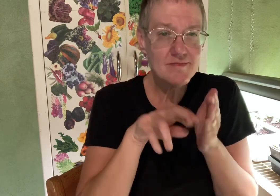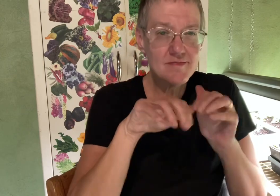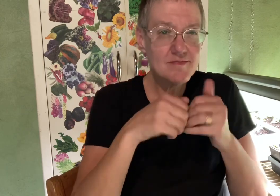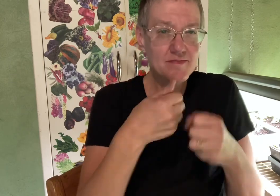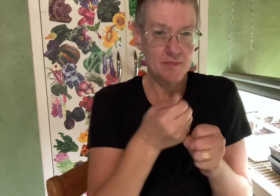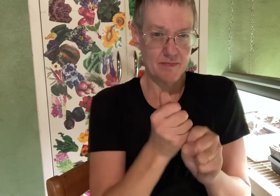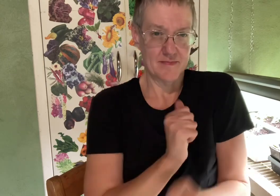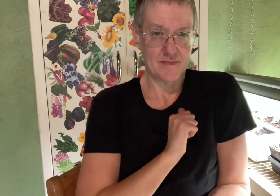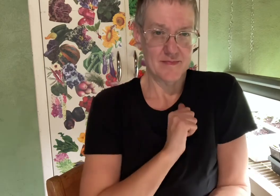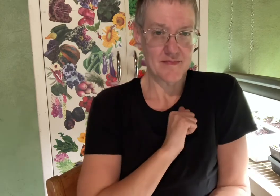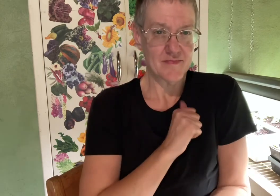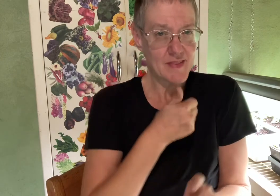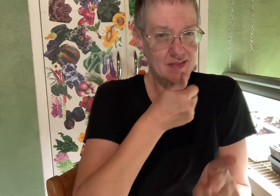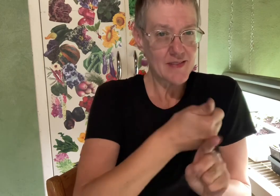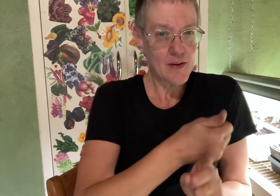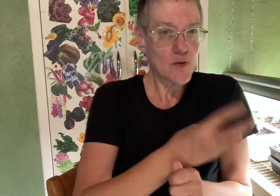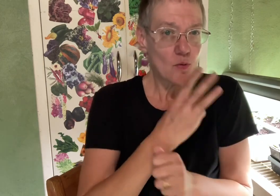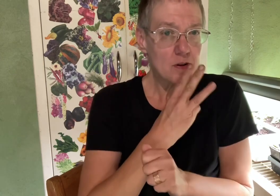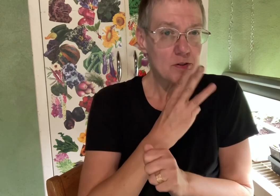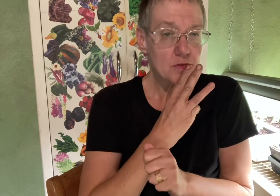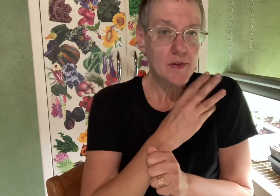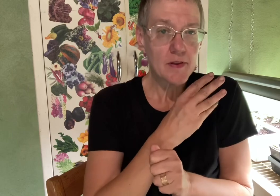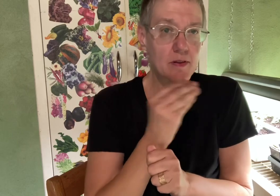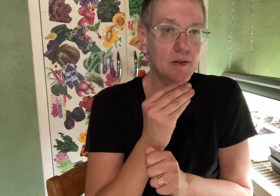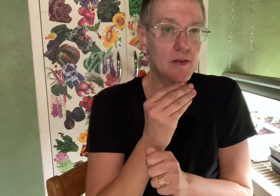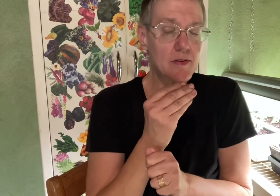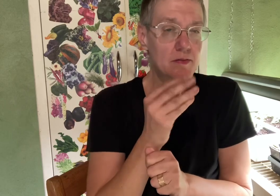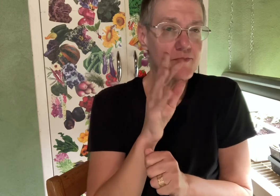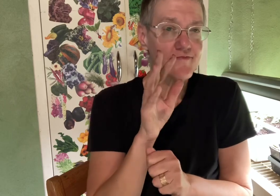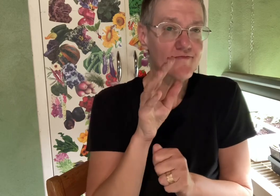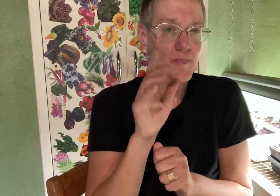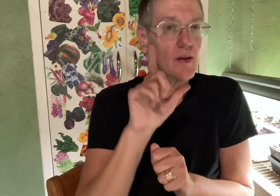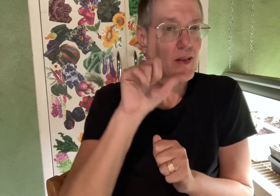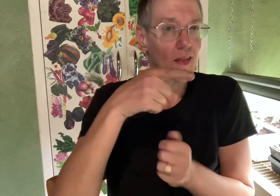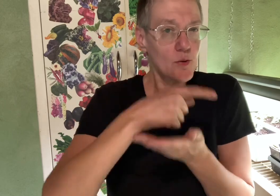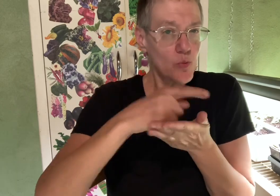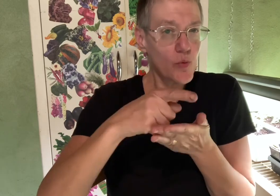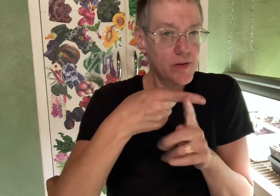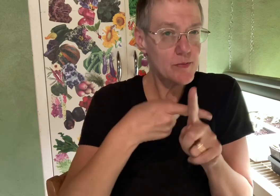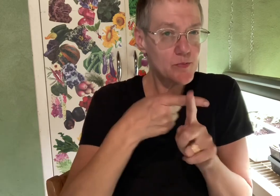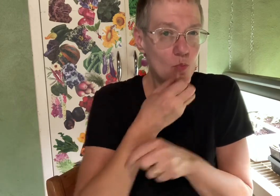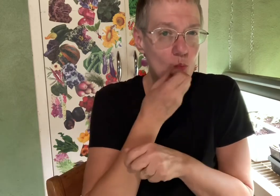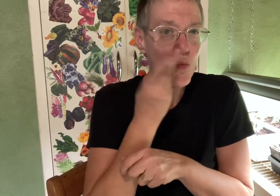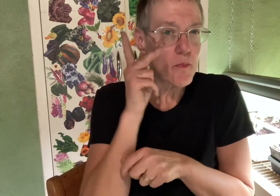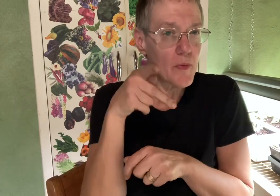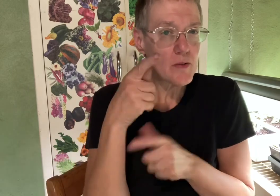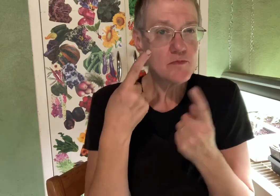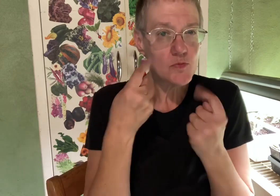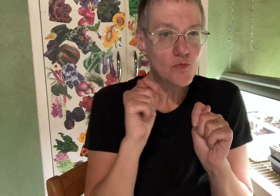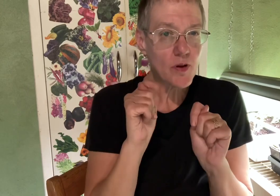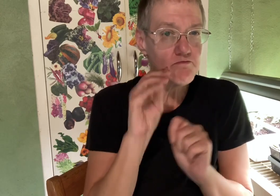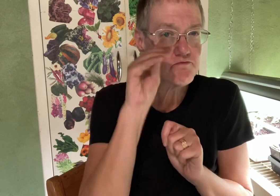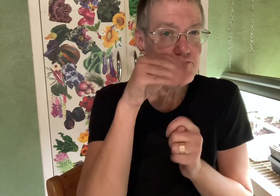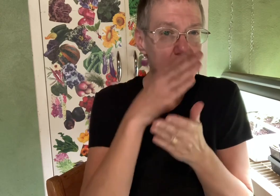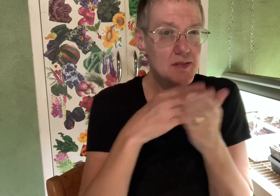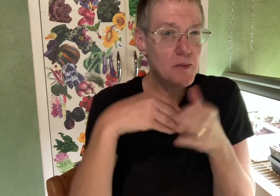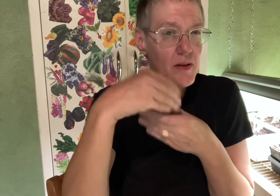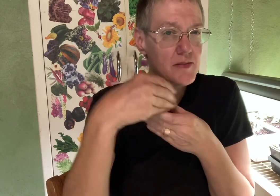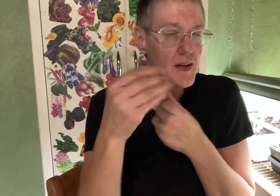I'm going to have to figure out what to do with all these other lettuces while we're not home. Maybe I can set up some kind of self-watering, or